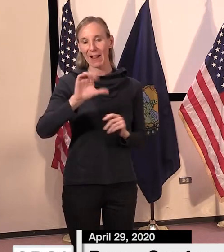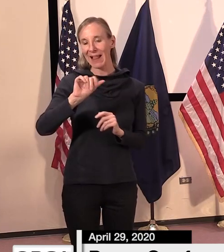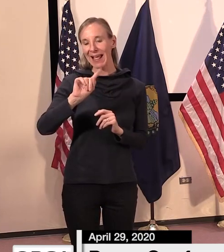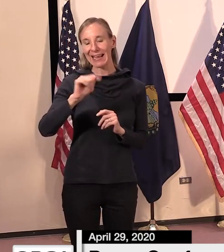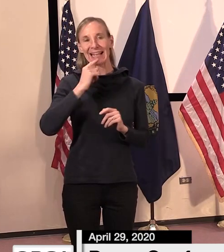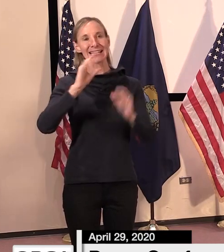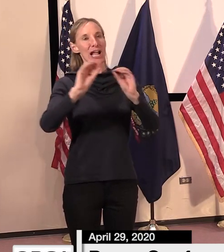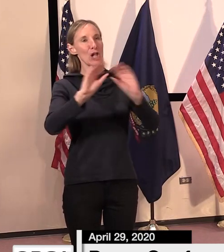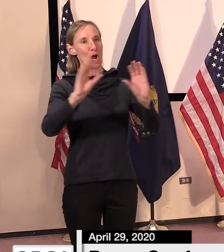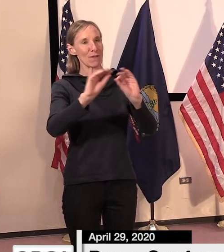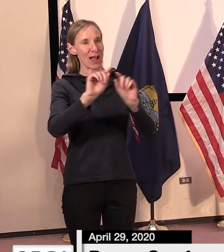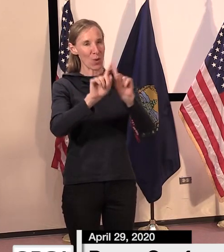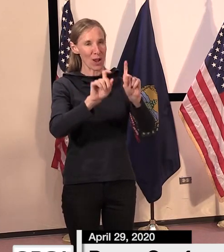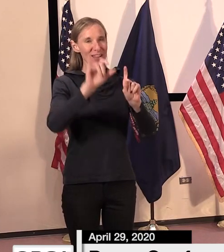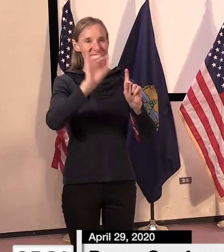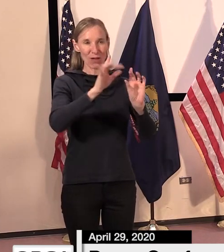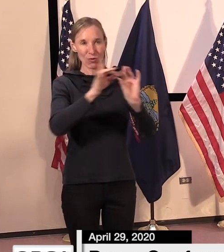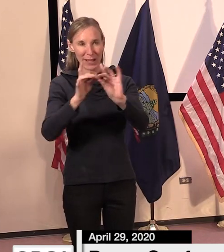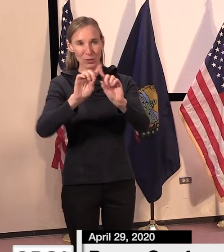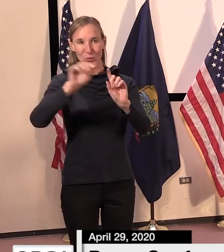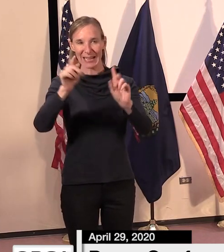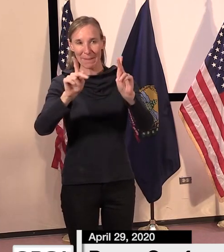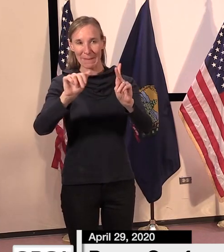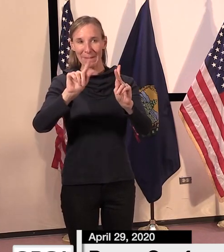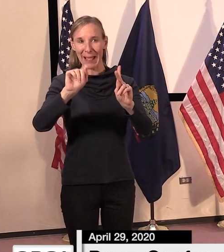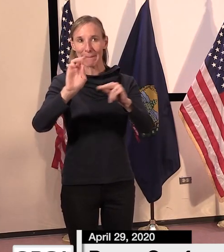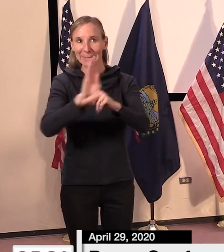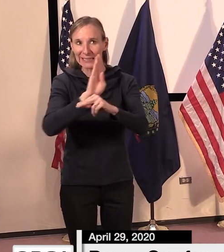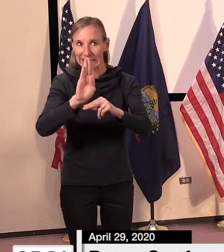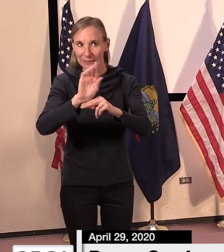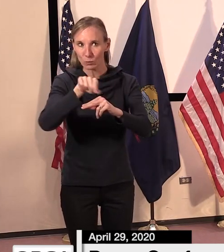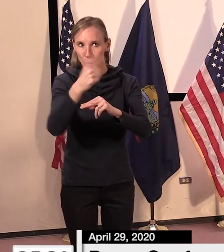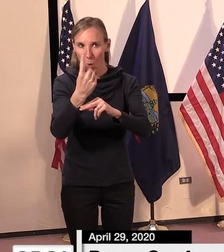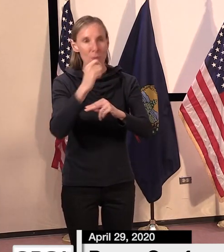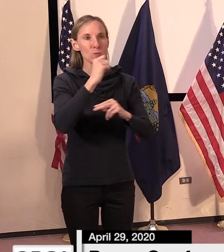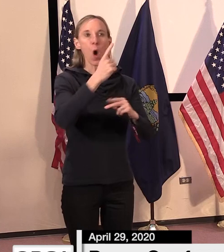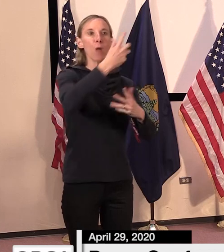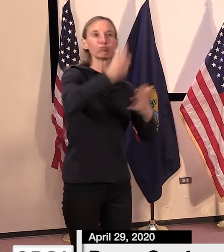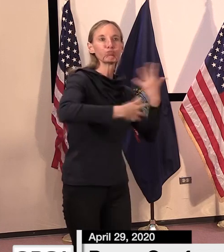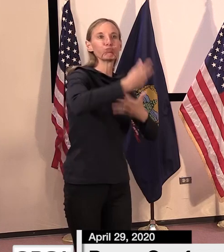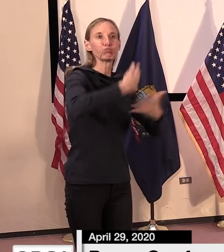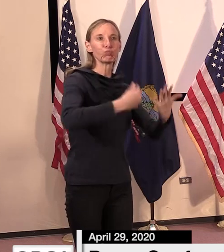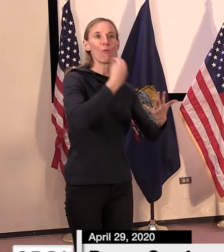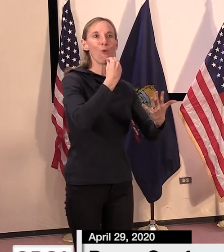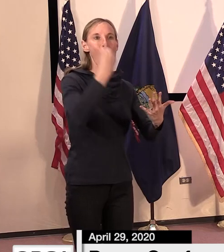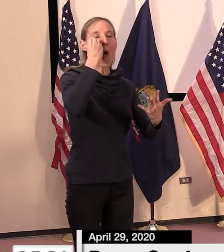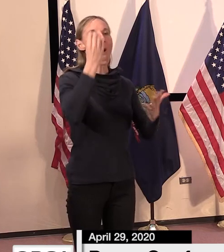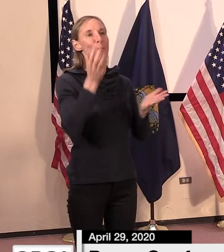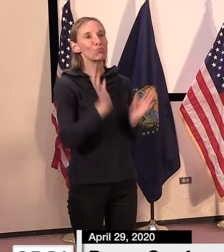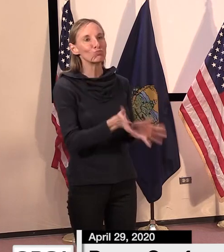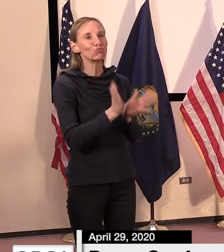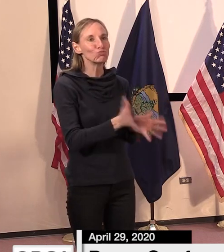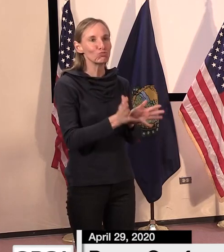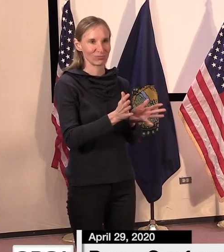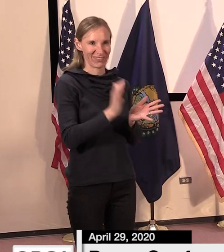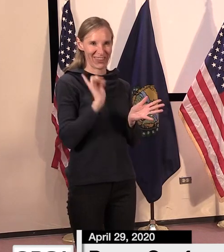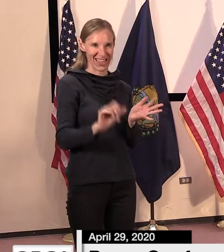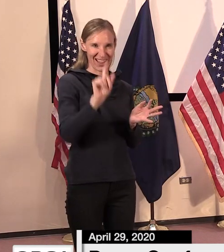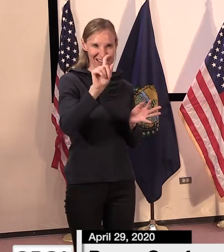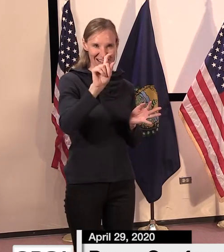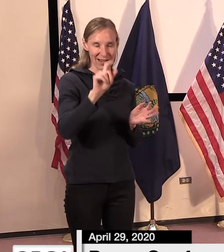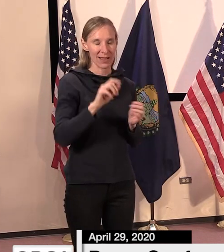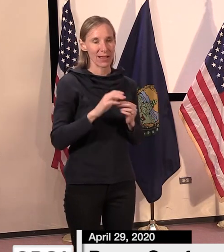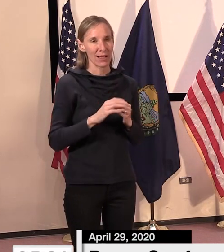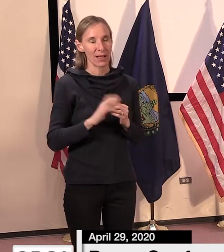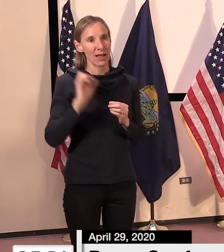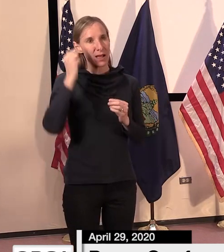question is, that is directed then at businesses and not at individuals who are in their own home.